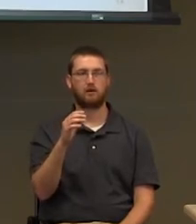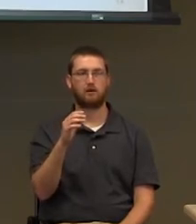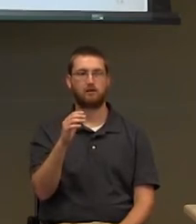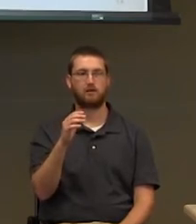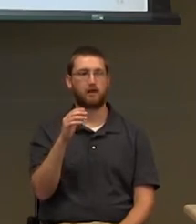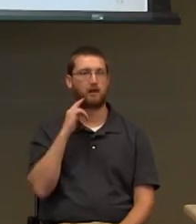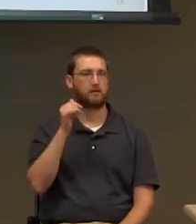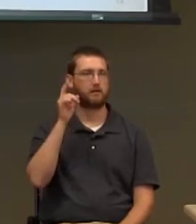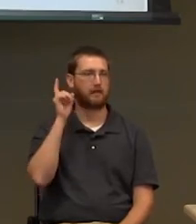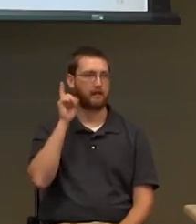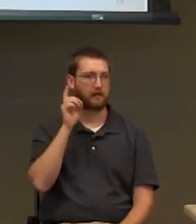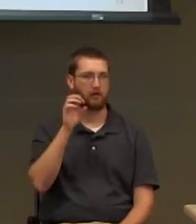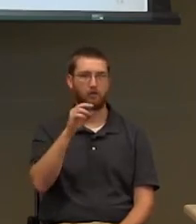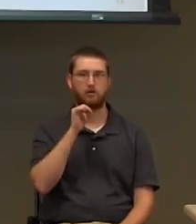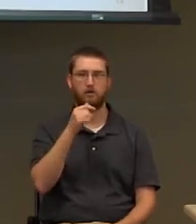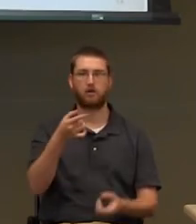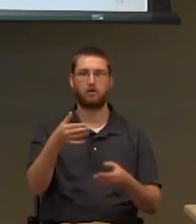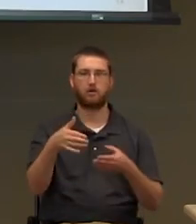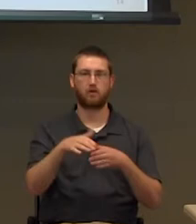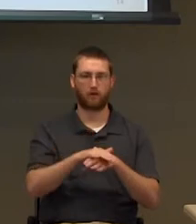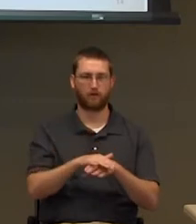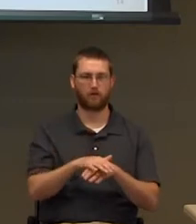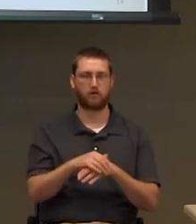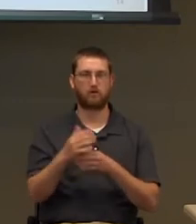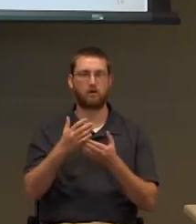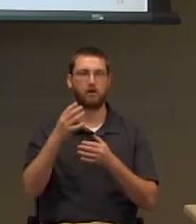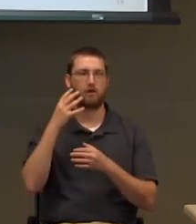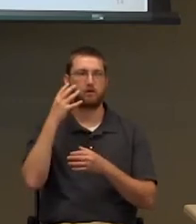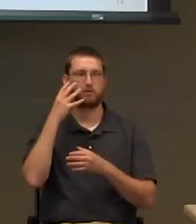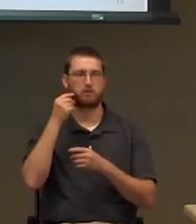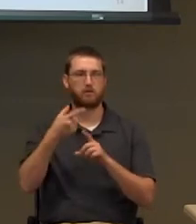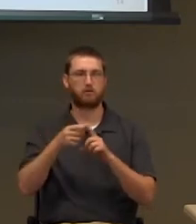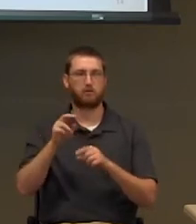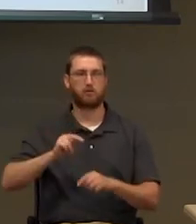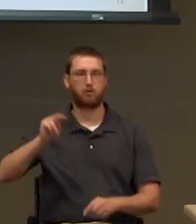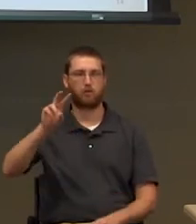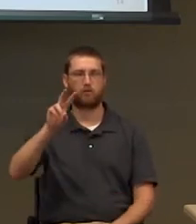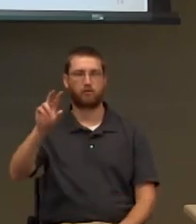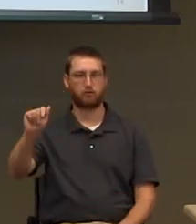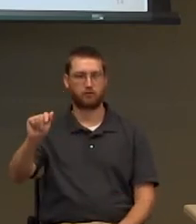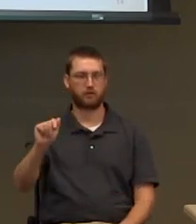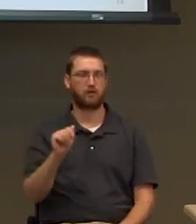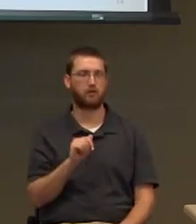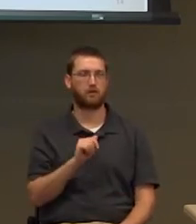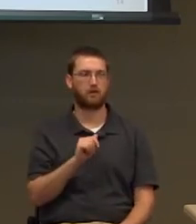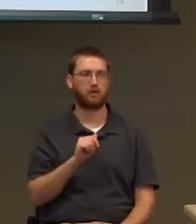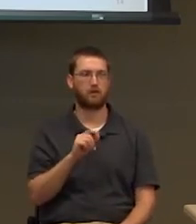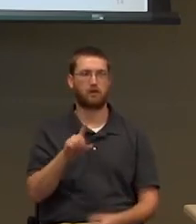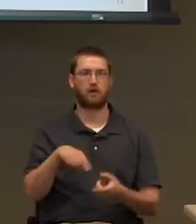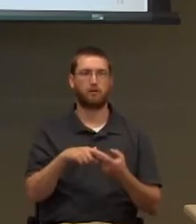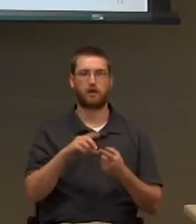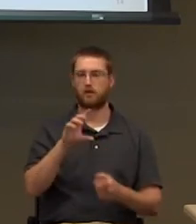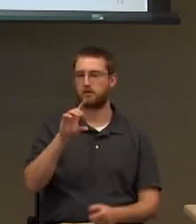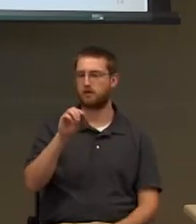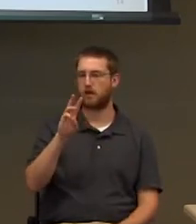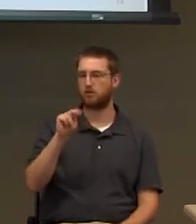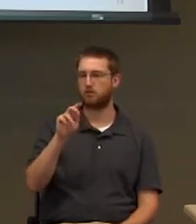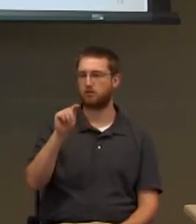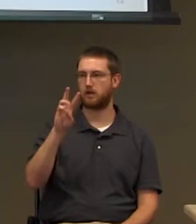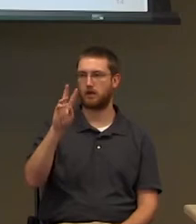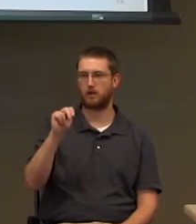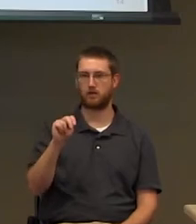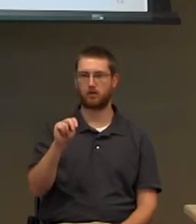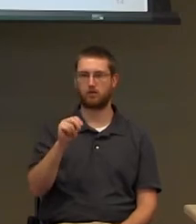I didn't hear it or didn't cover, probably had a lot of experience in Northern Virginia about the downtown boutique hotel,